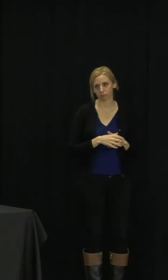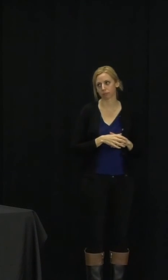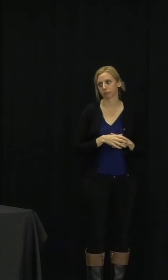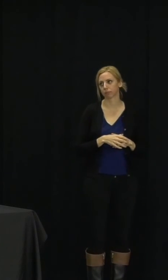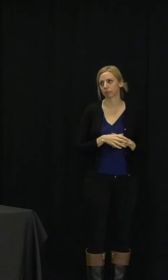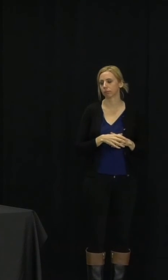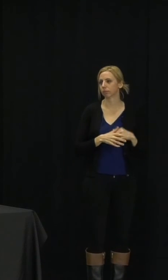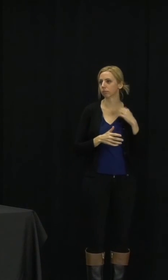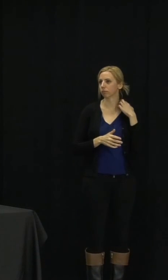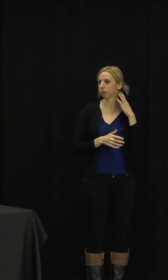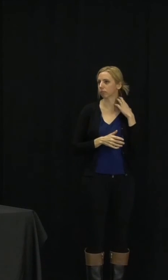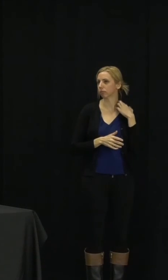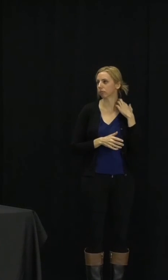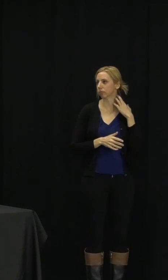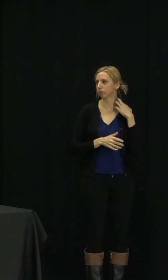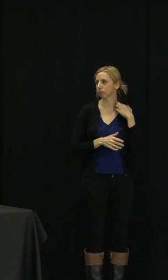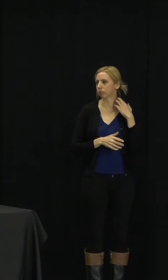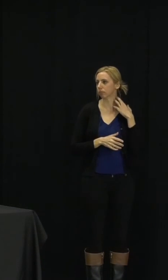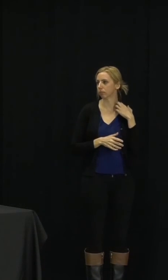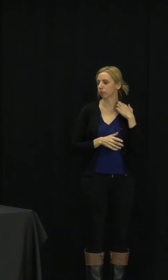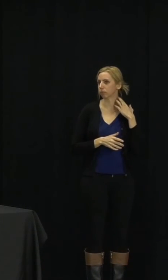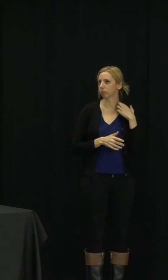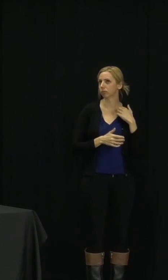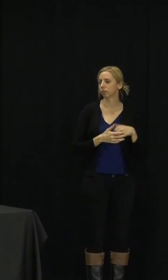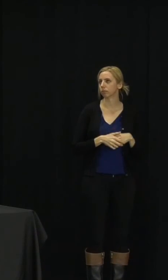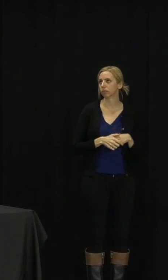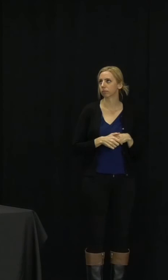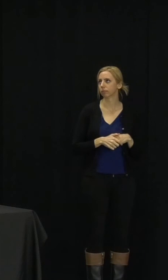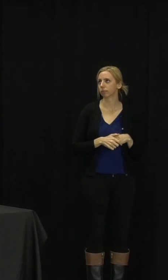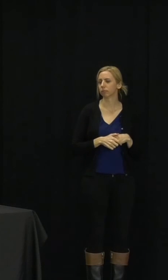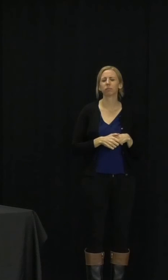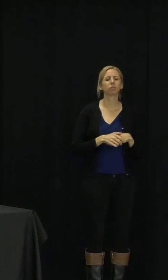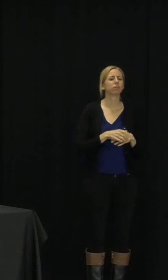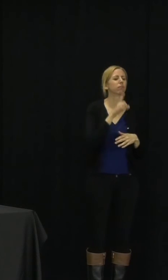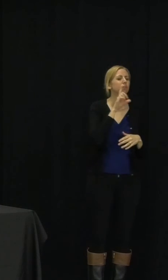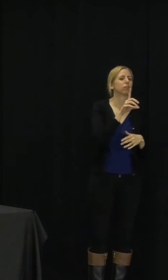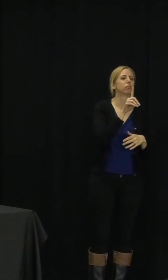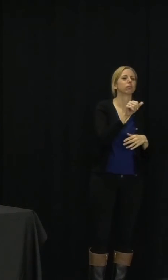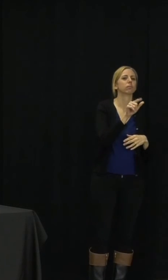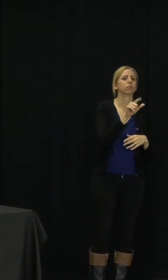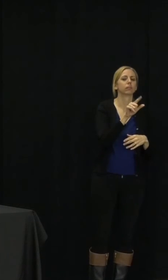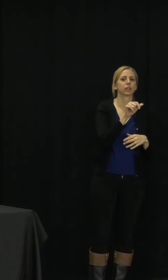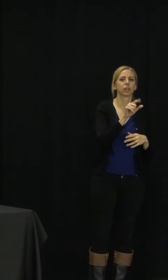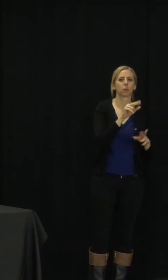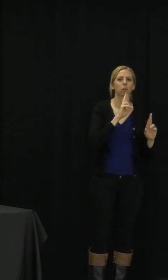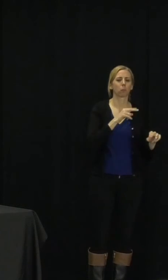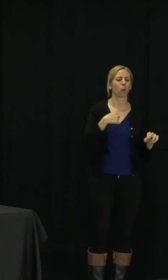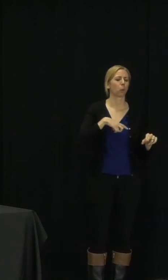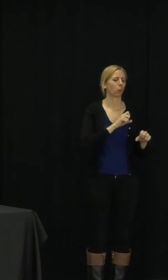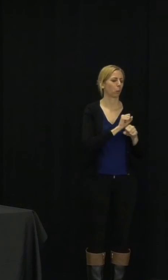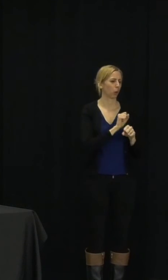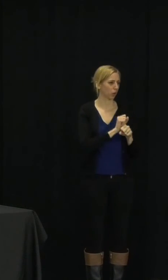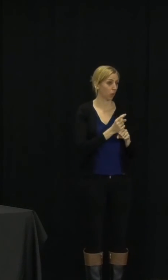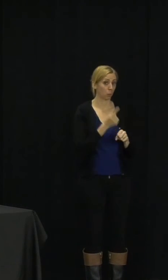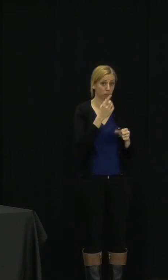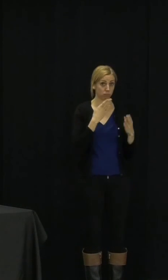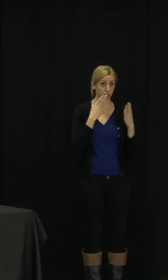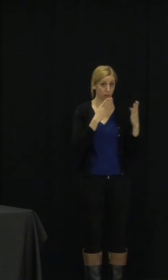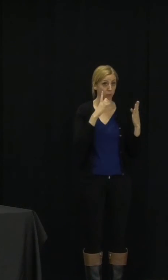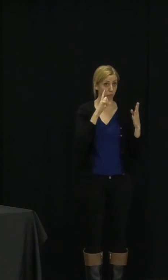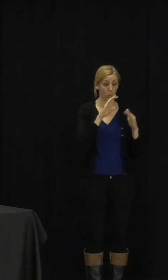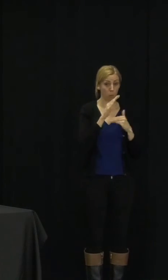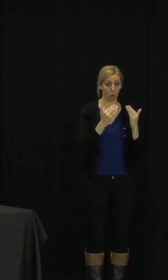communities, building bridges, engaging and creating diverse audiences and new audiences. Are they working at